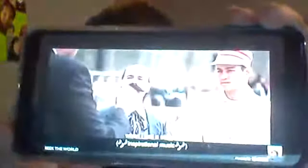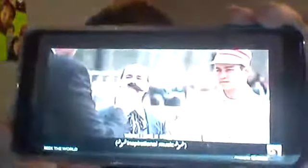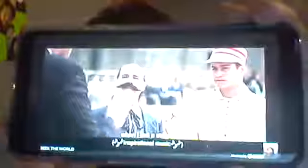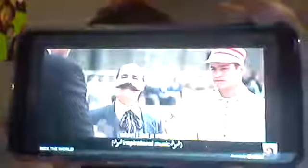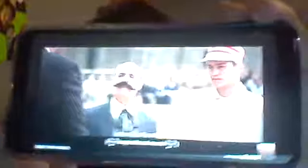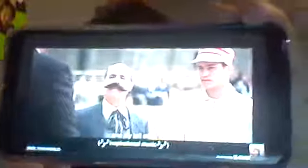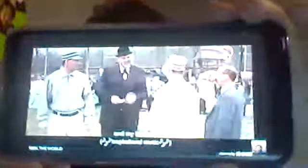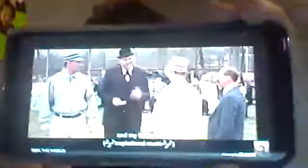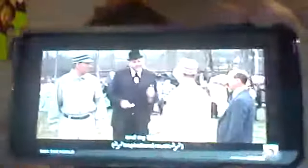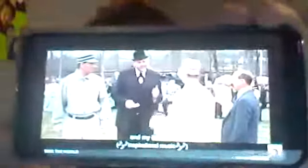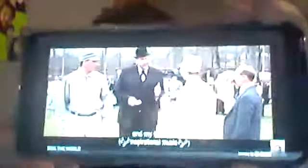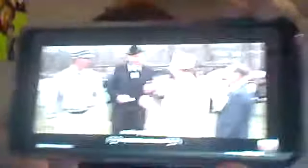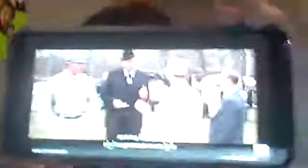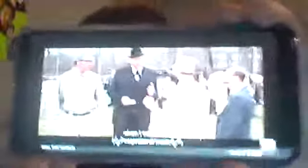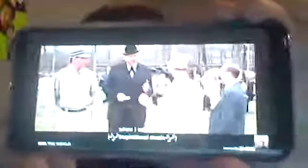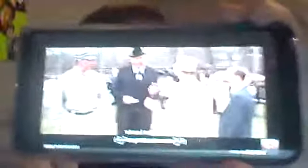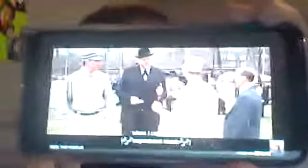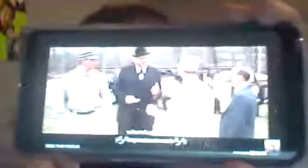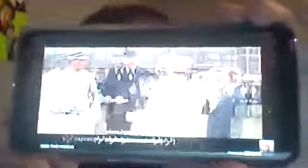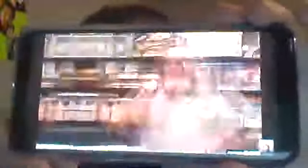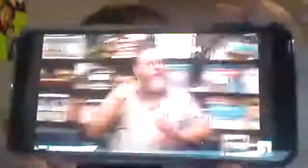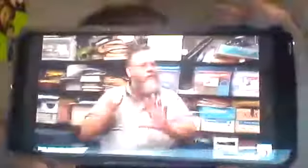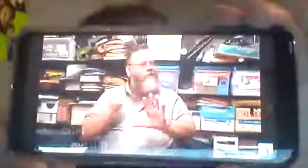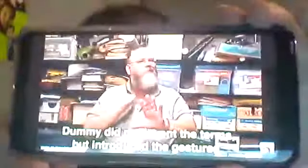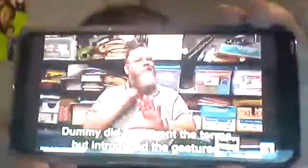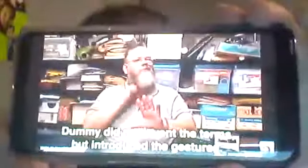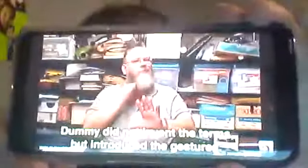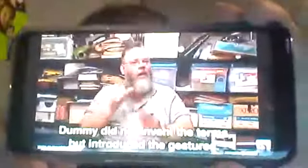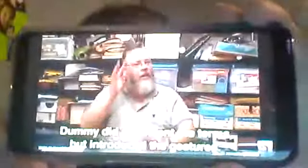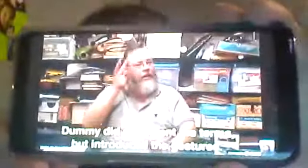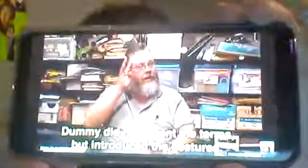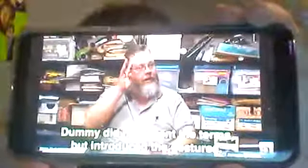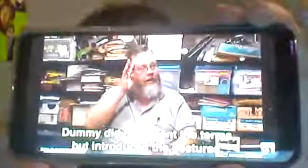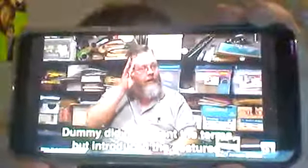Caterpillar. Silas, stop bumping me.